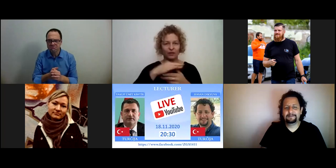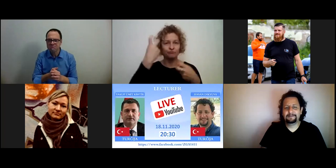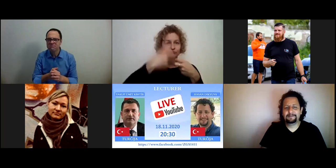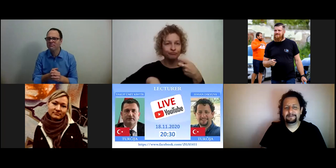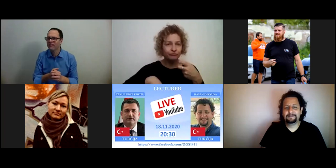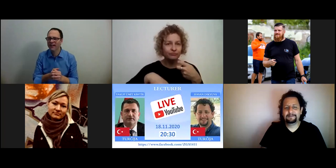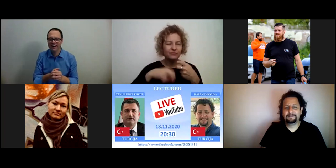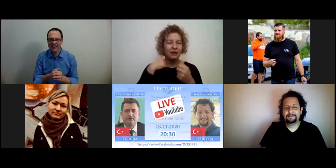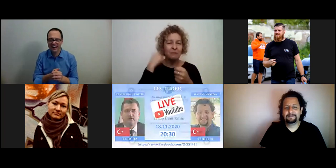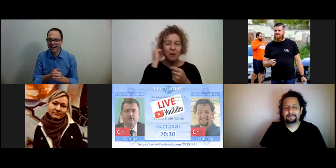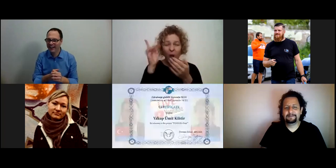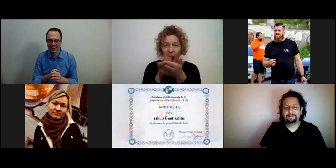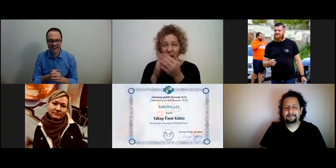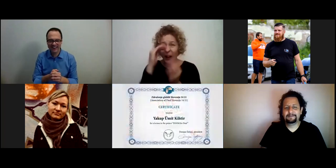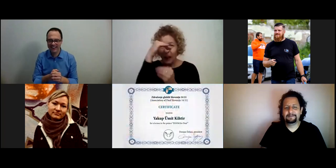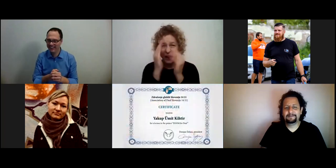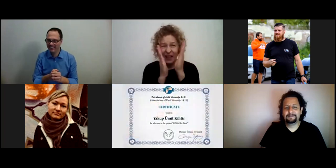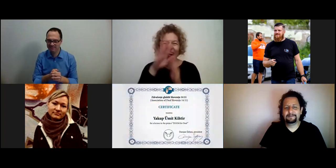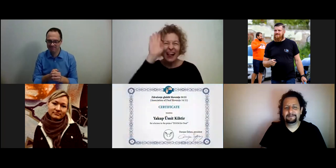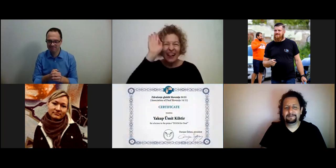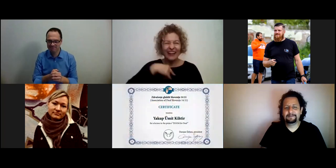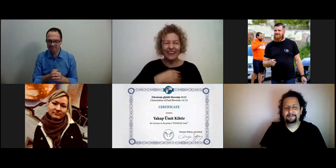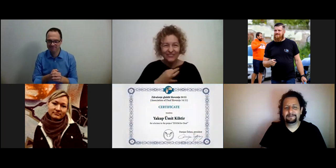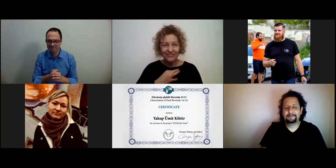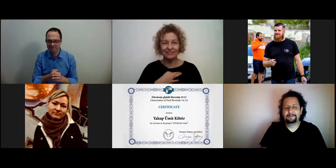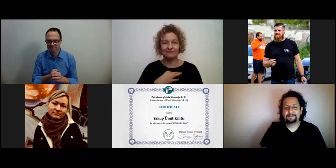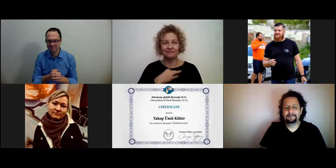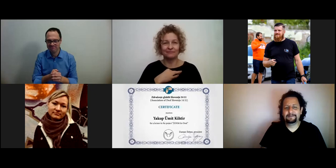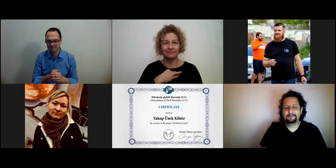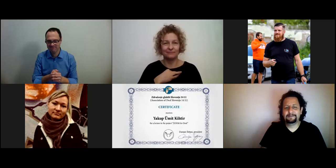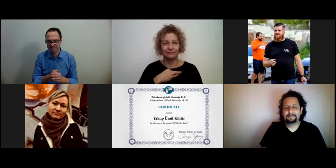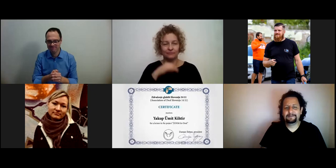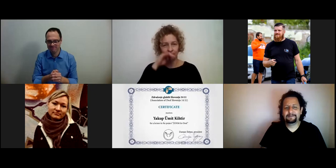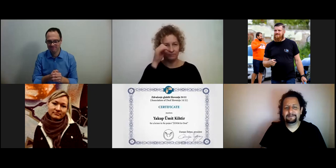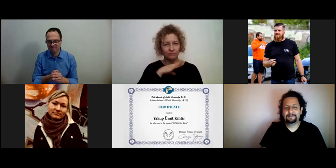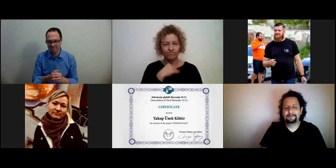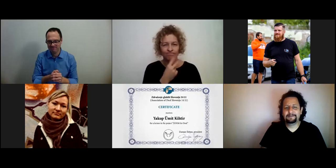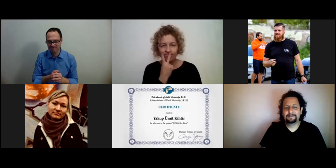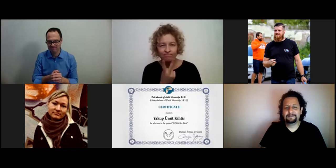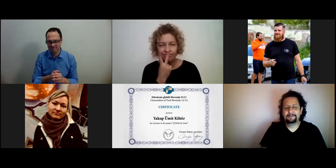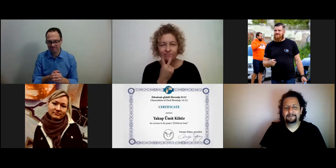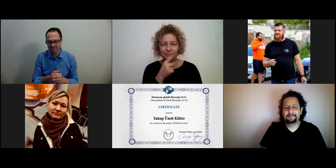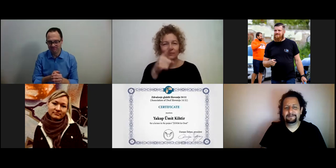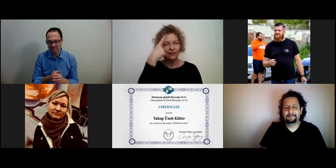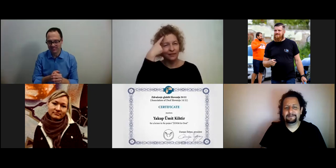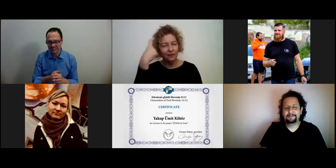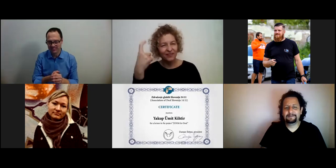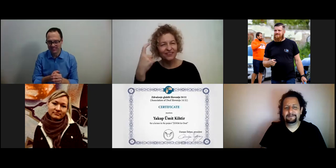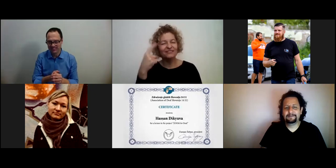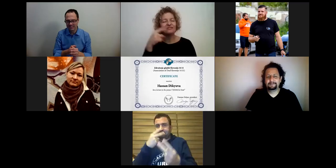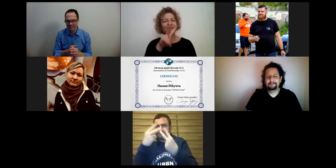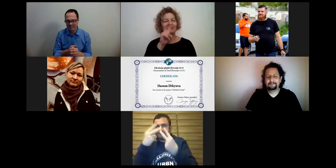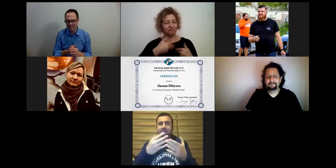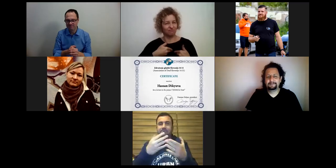telephone. My laptop broke. Now I can see you. Thank you so much, Dami, for organizing this